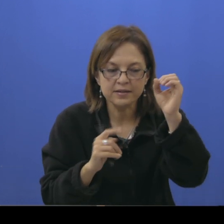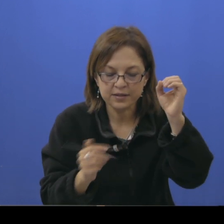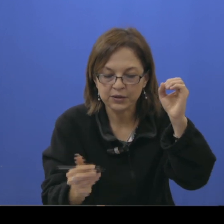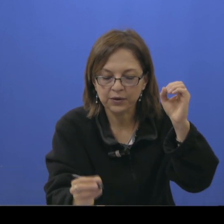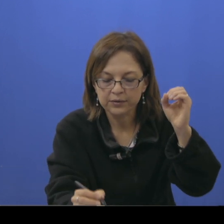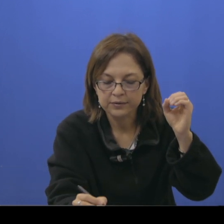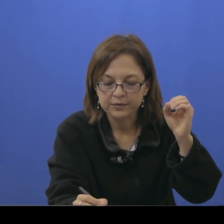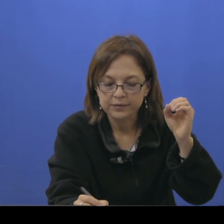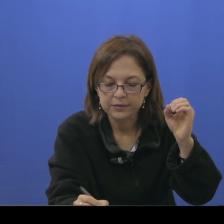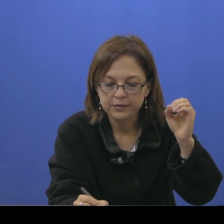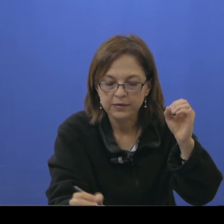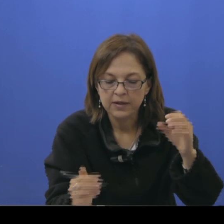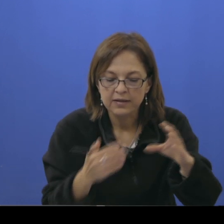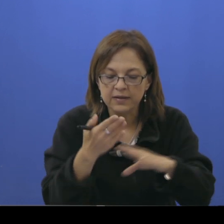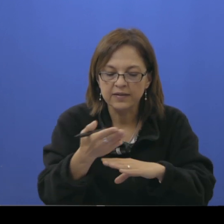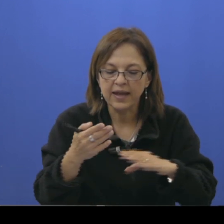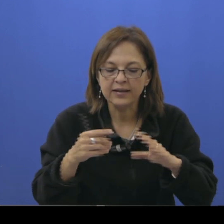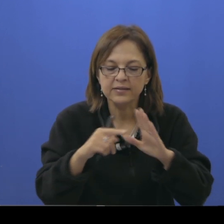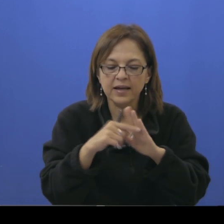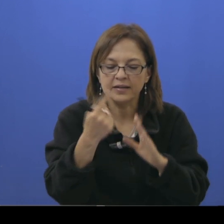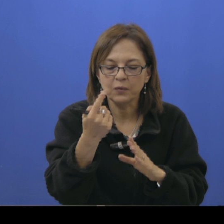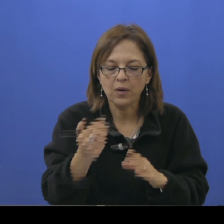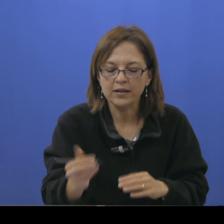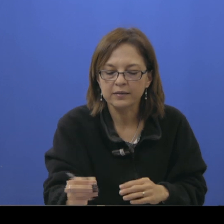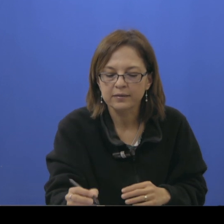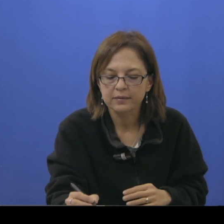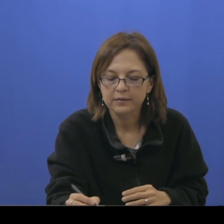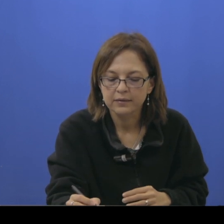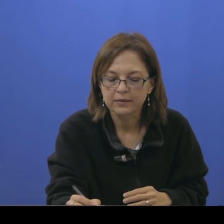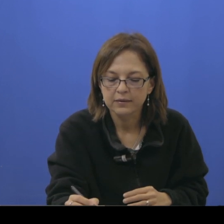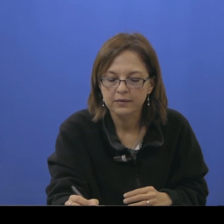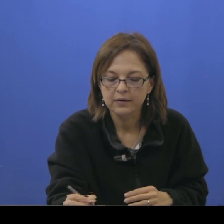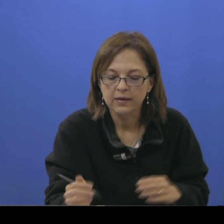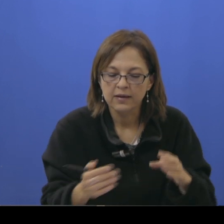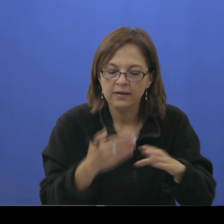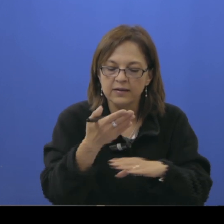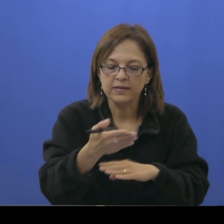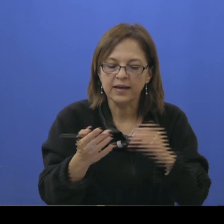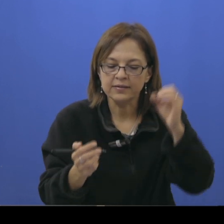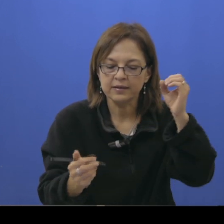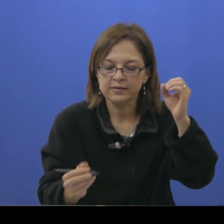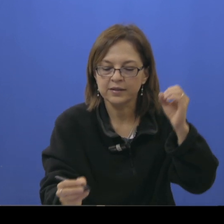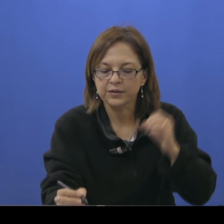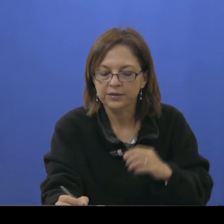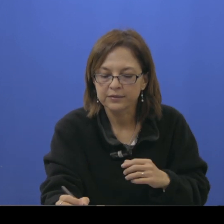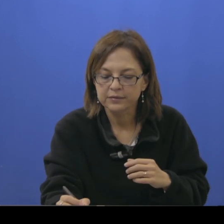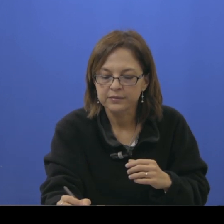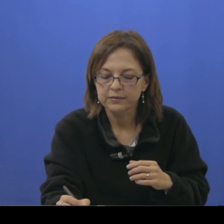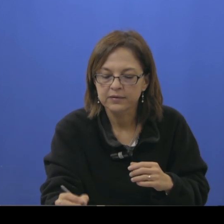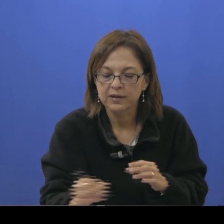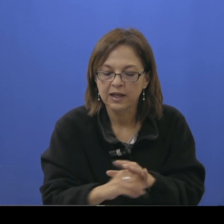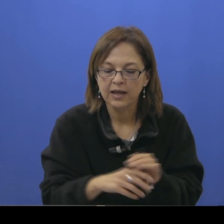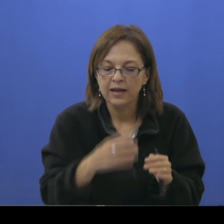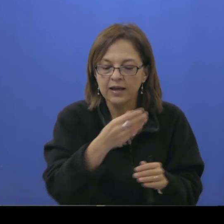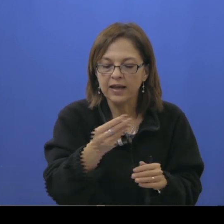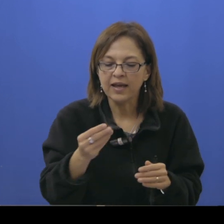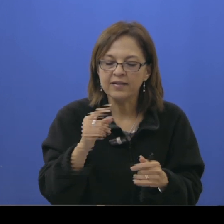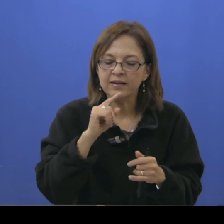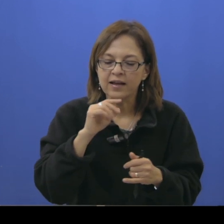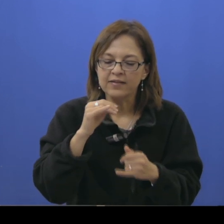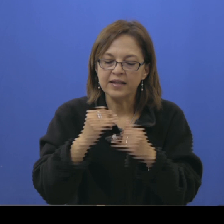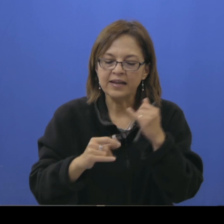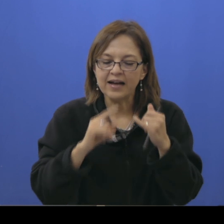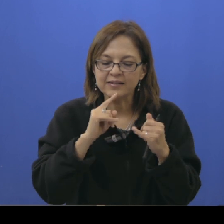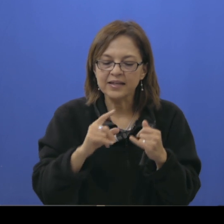is 0. The next -1. The next 0.